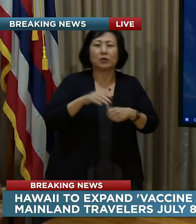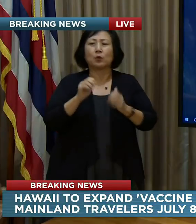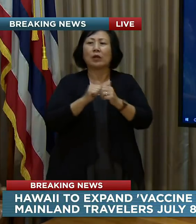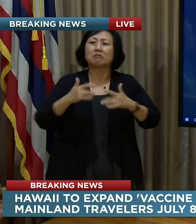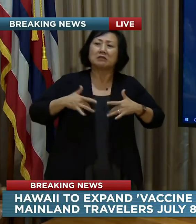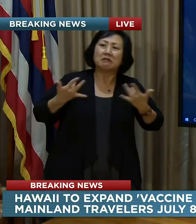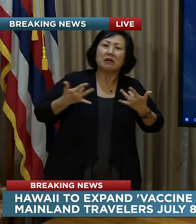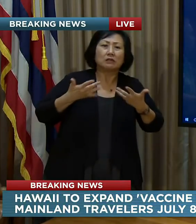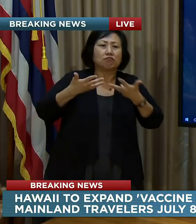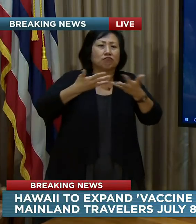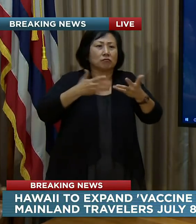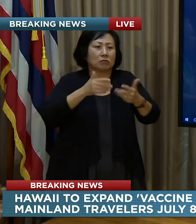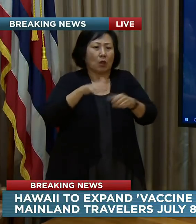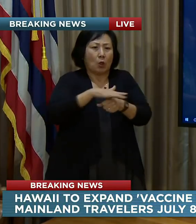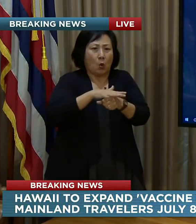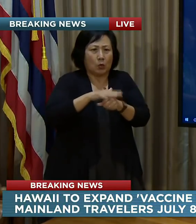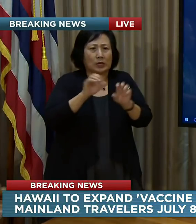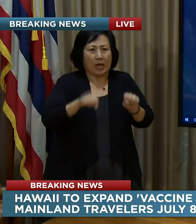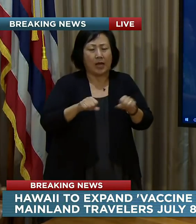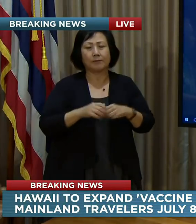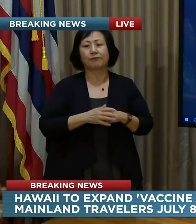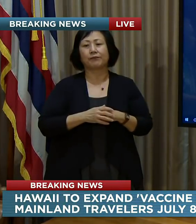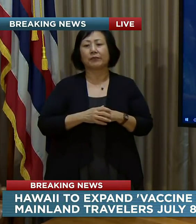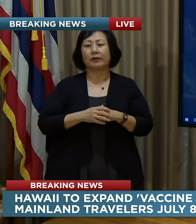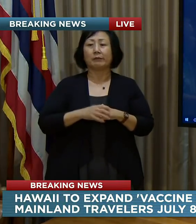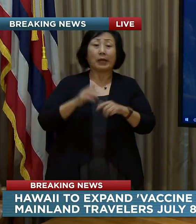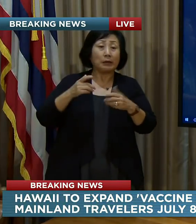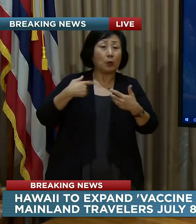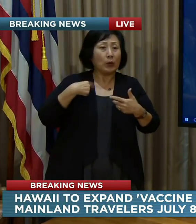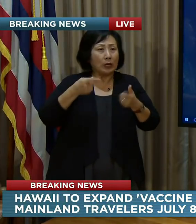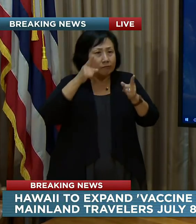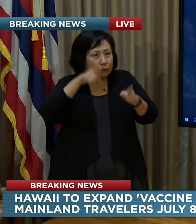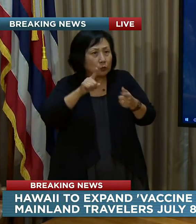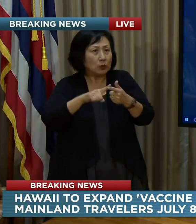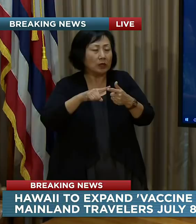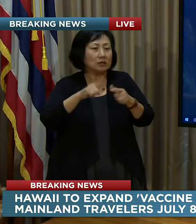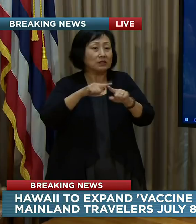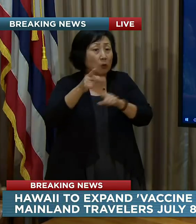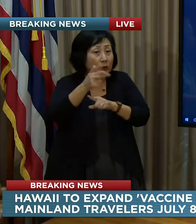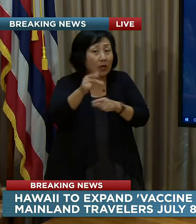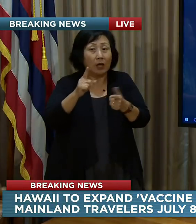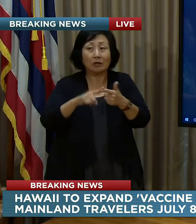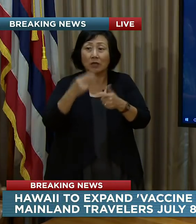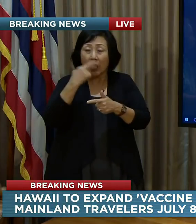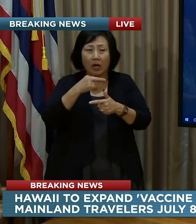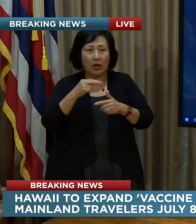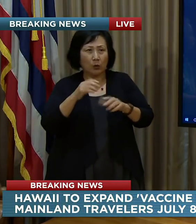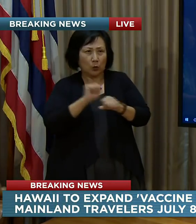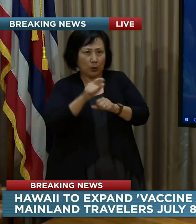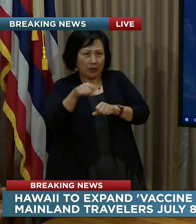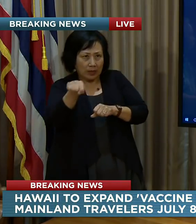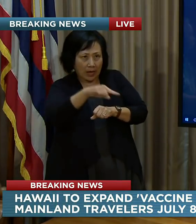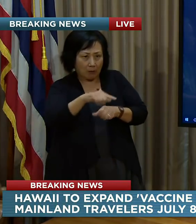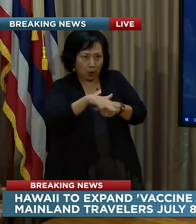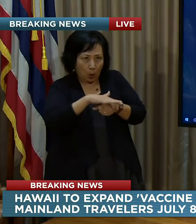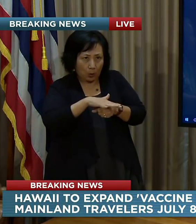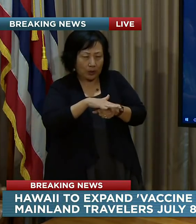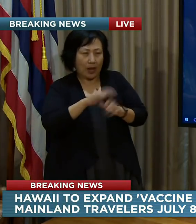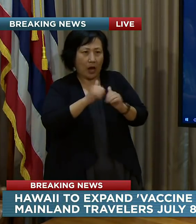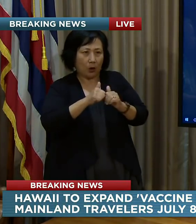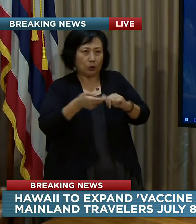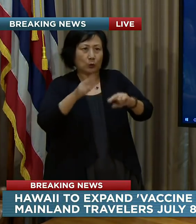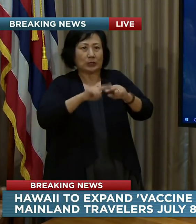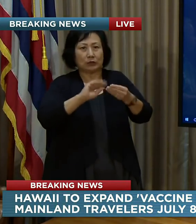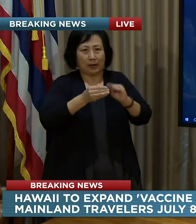event and the various resorts to start looking at how we can increase their capacity as well. So thank